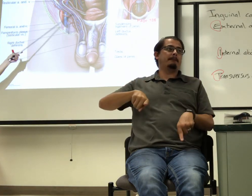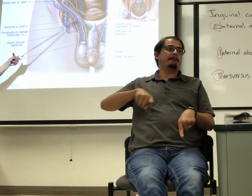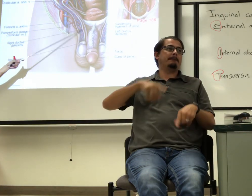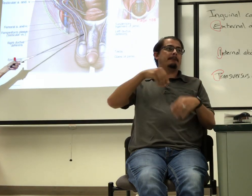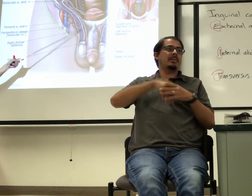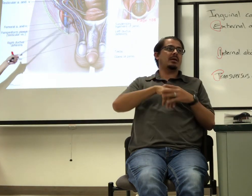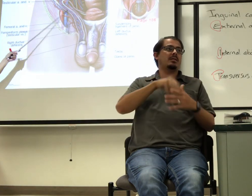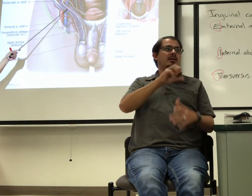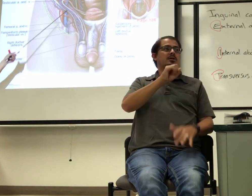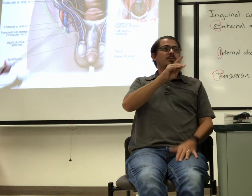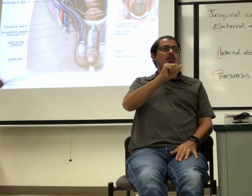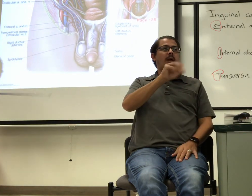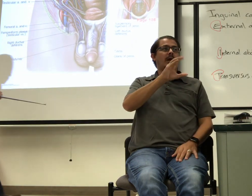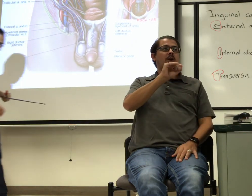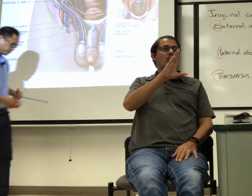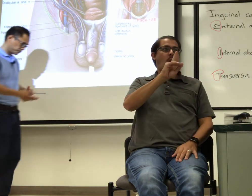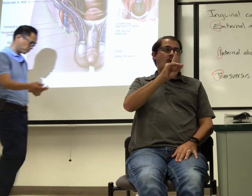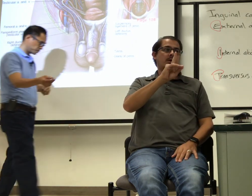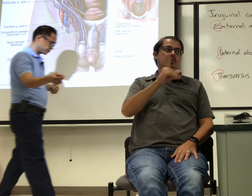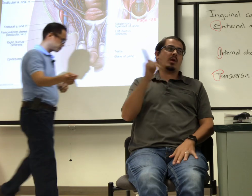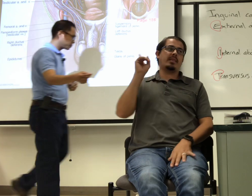within the spermatocord right here.